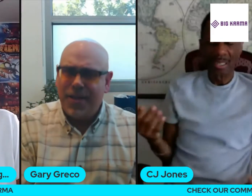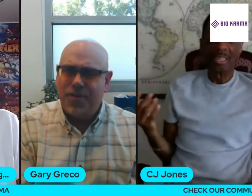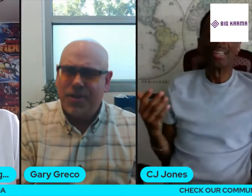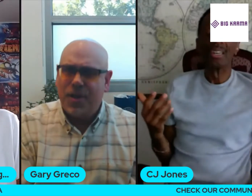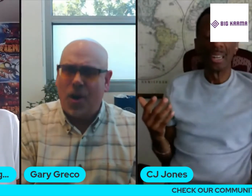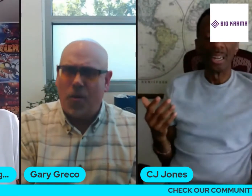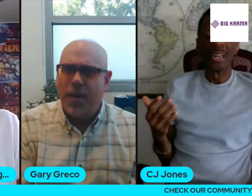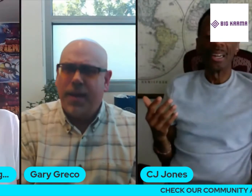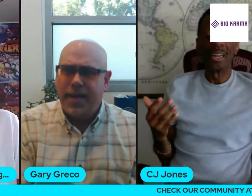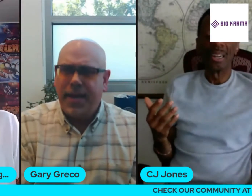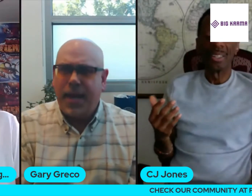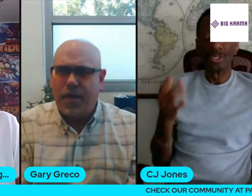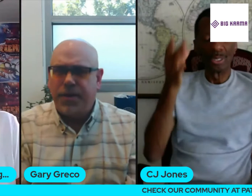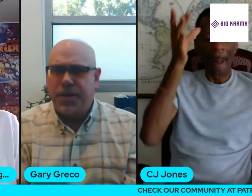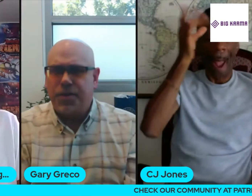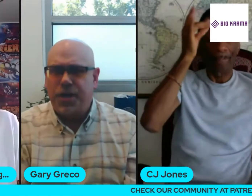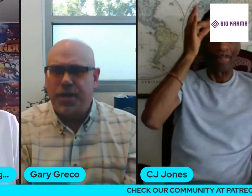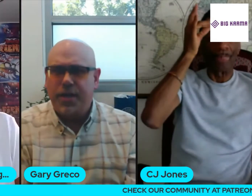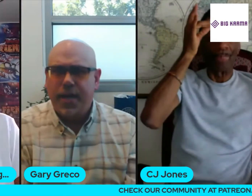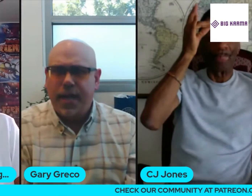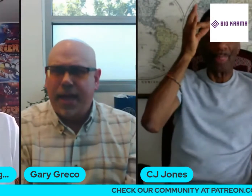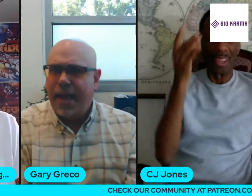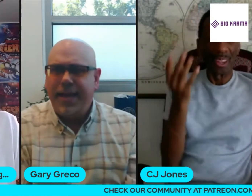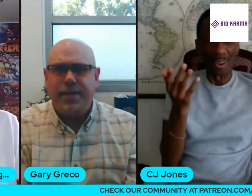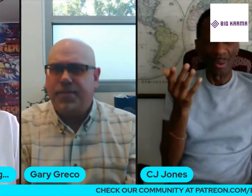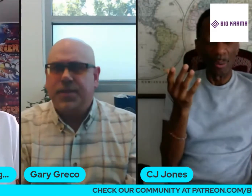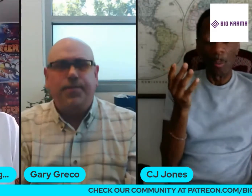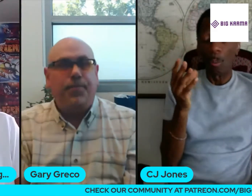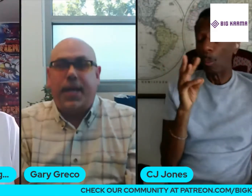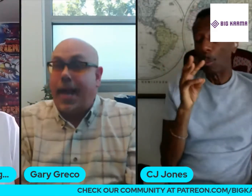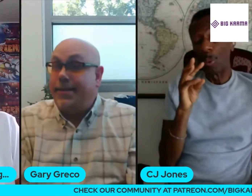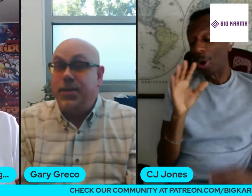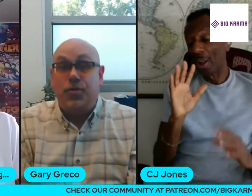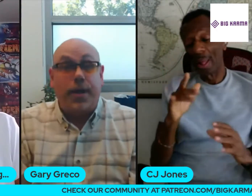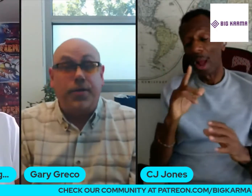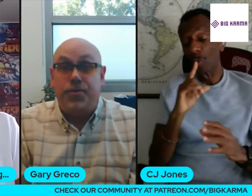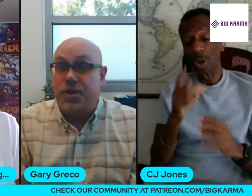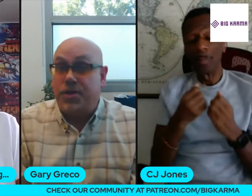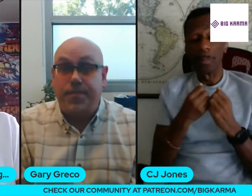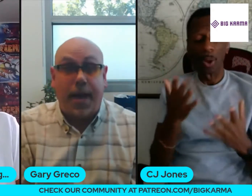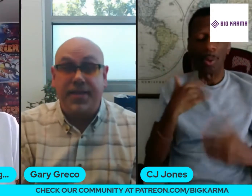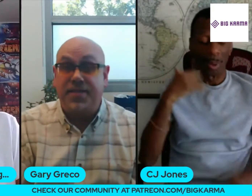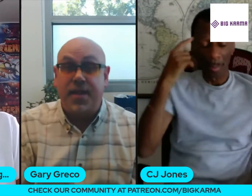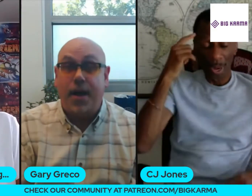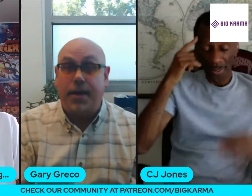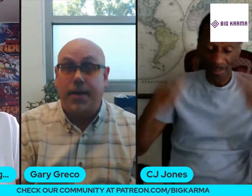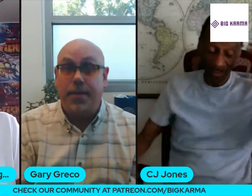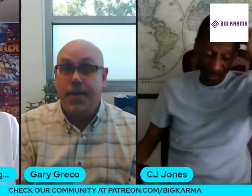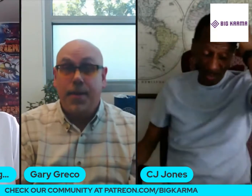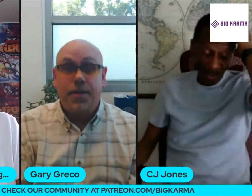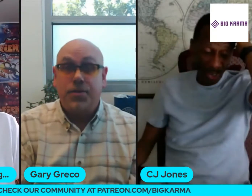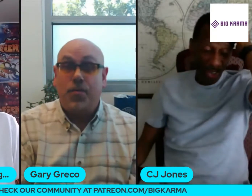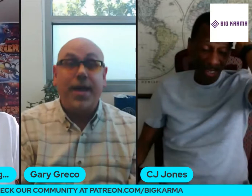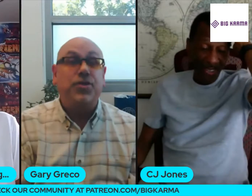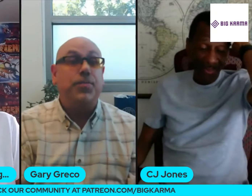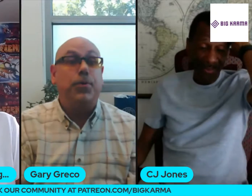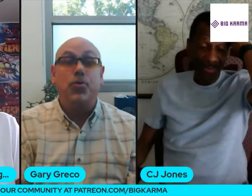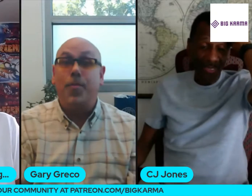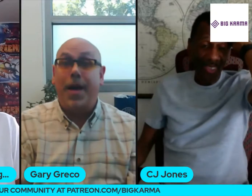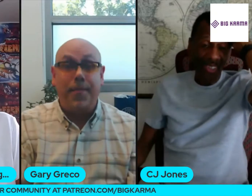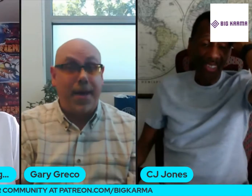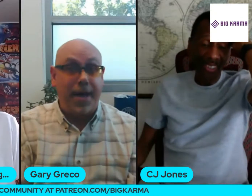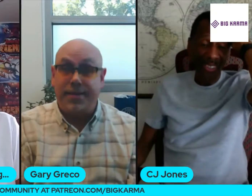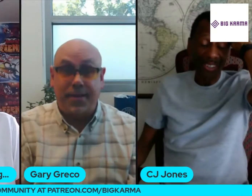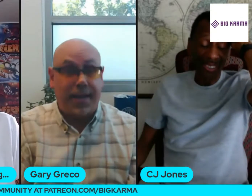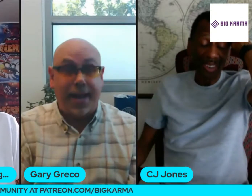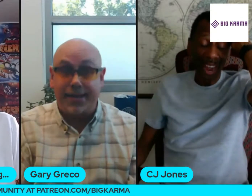about 10 years ago. He had auditioned, and the casting director I stuck. So that just blew